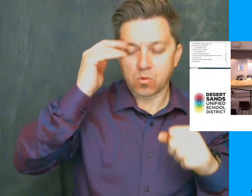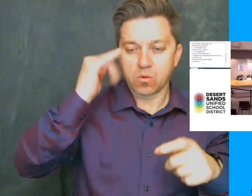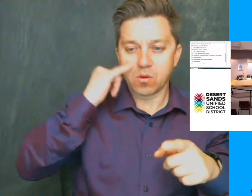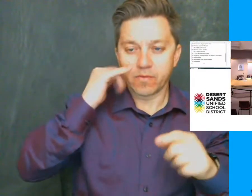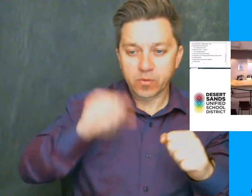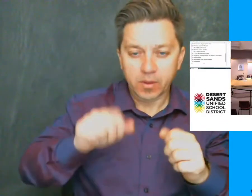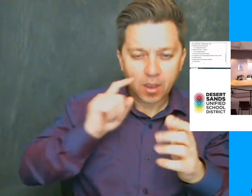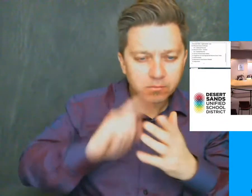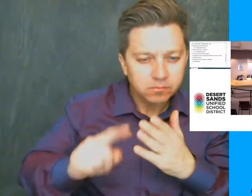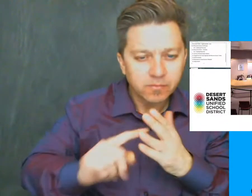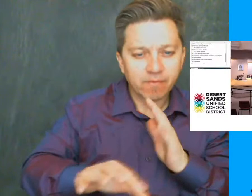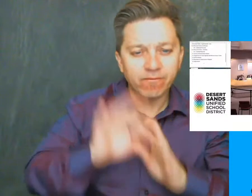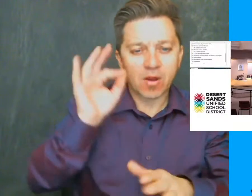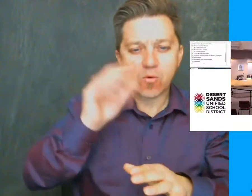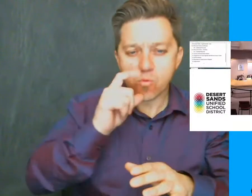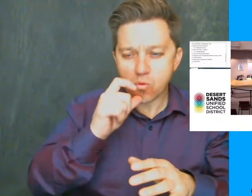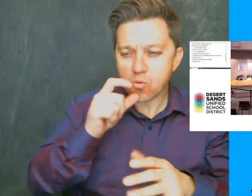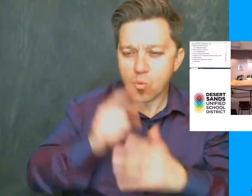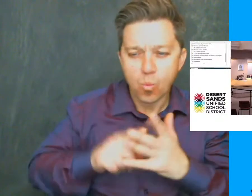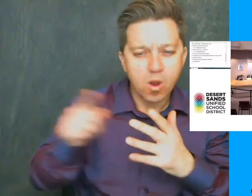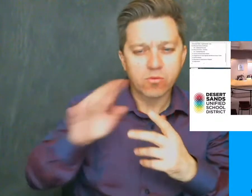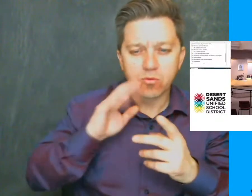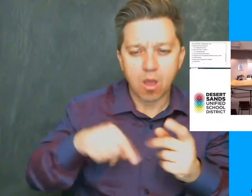who they are and what they're talking about, because